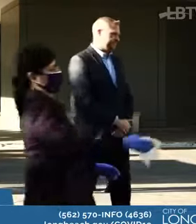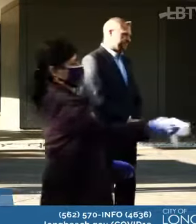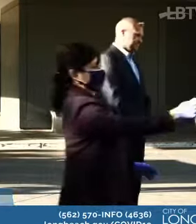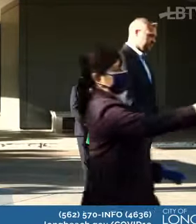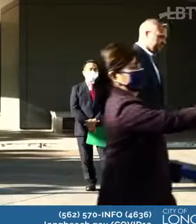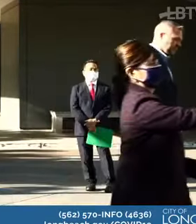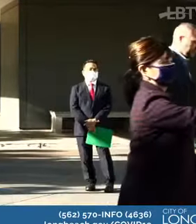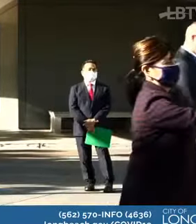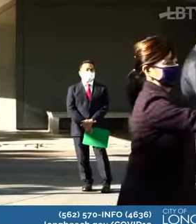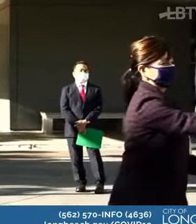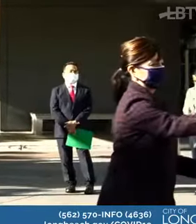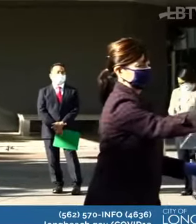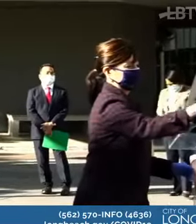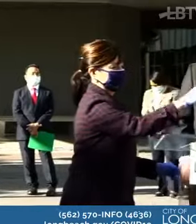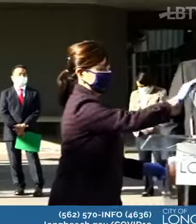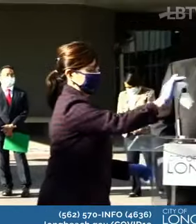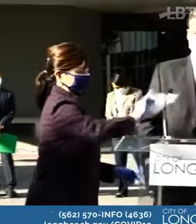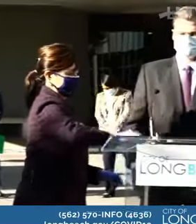Center.